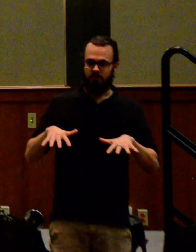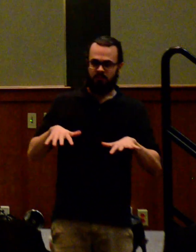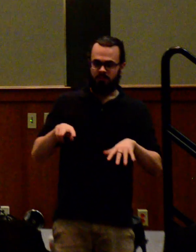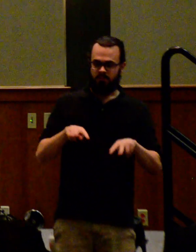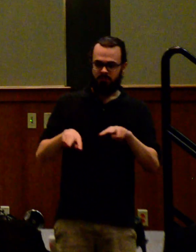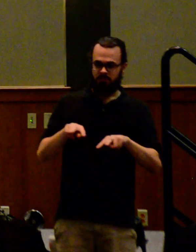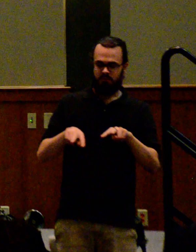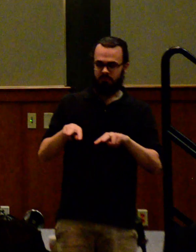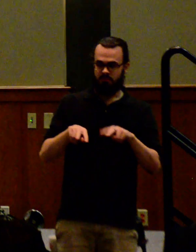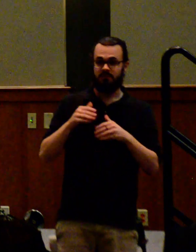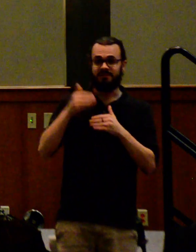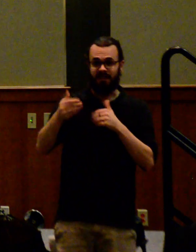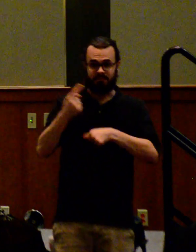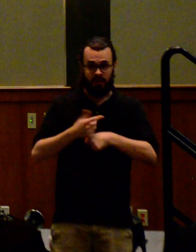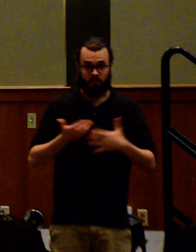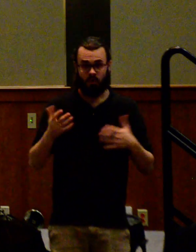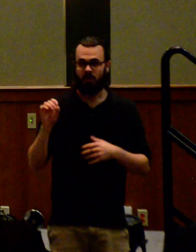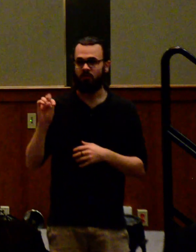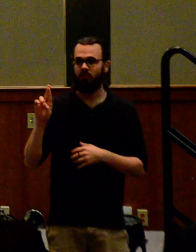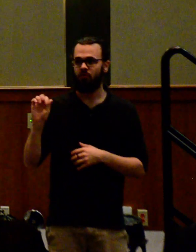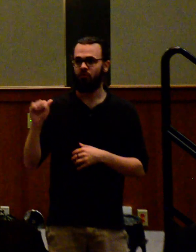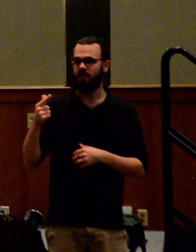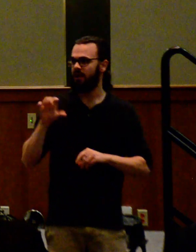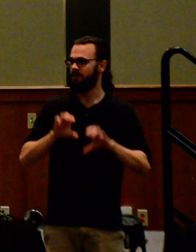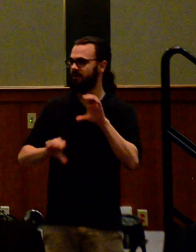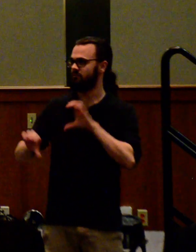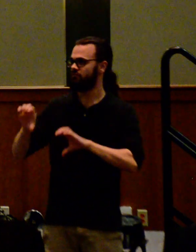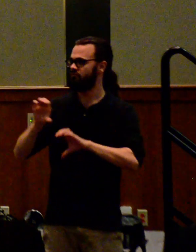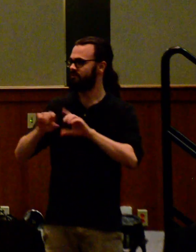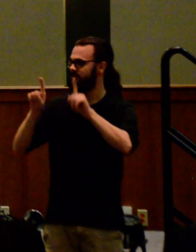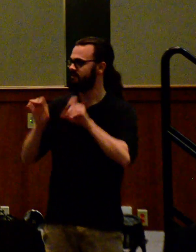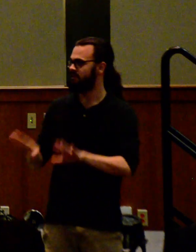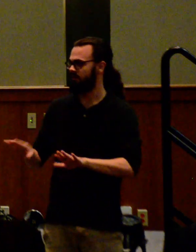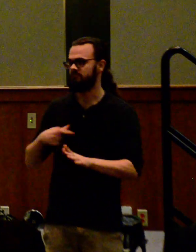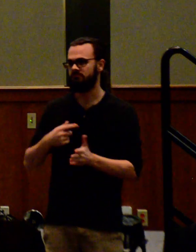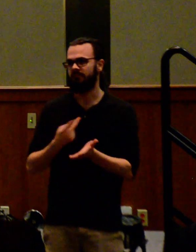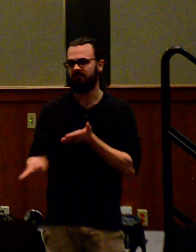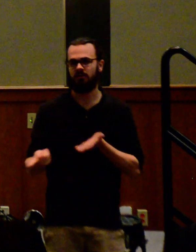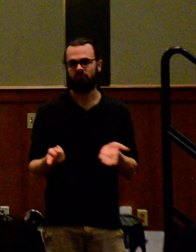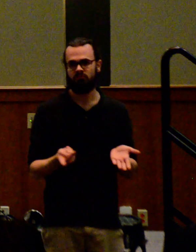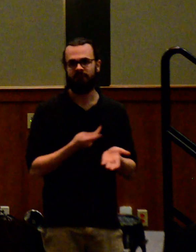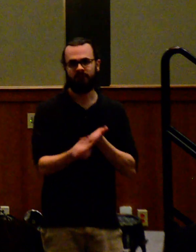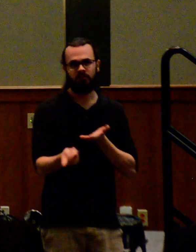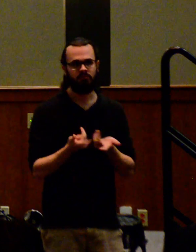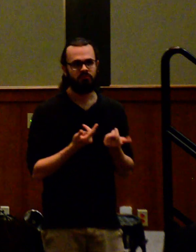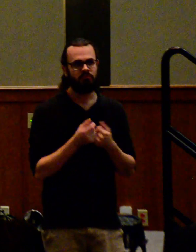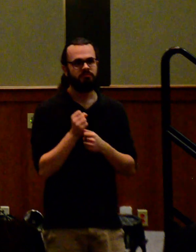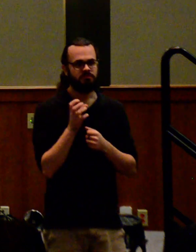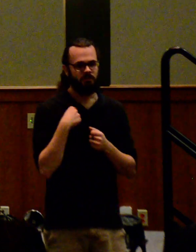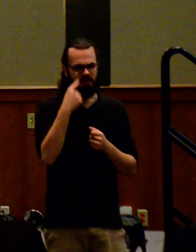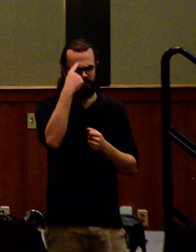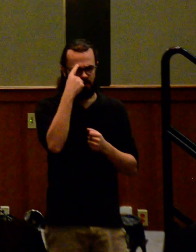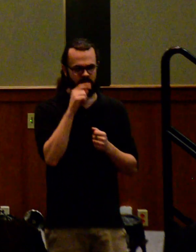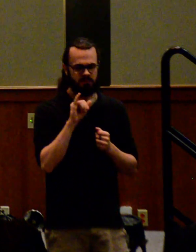contemplated what the future holds for me. How will he impact my future? Will I still be able to pursue my